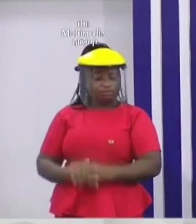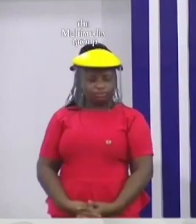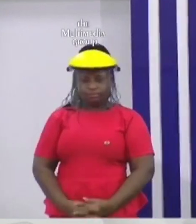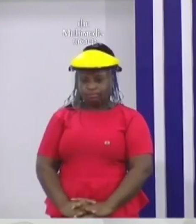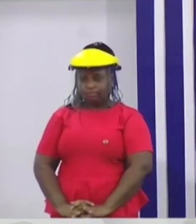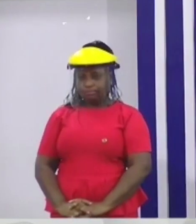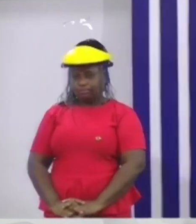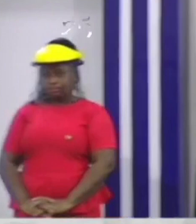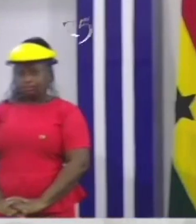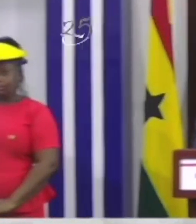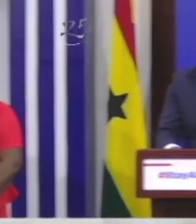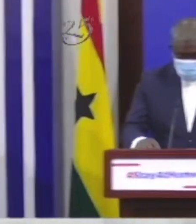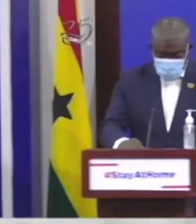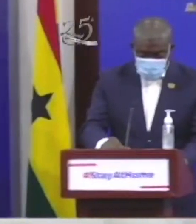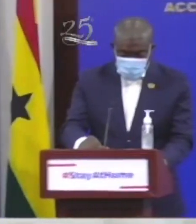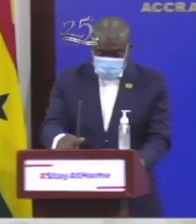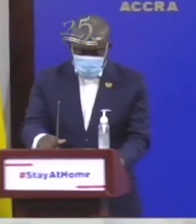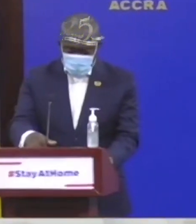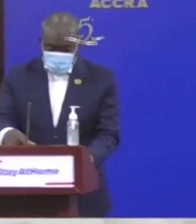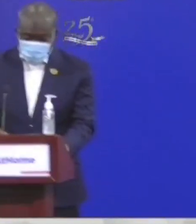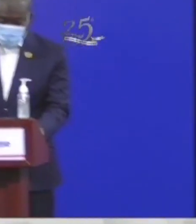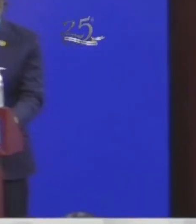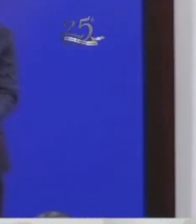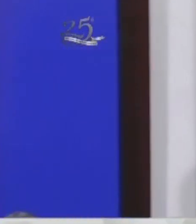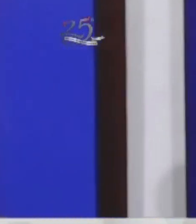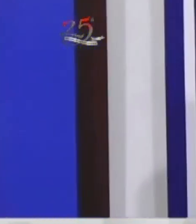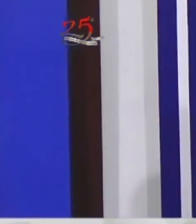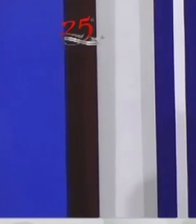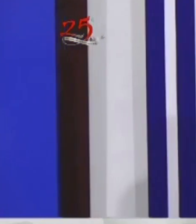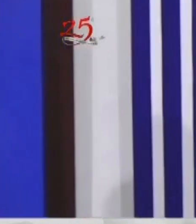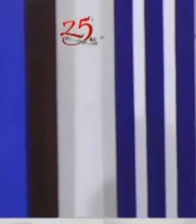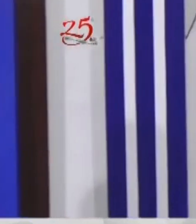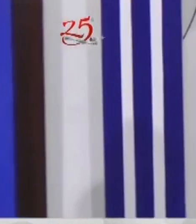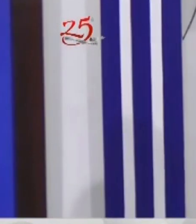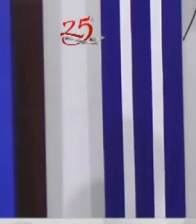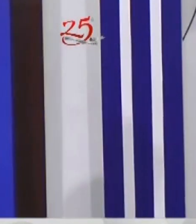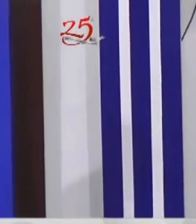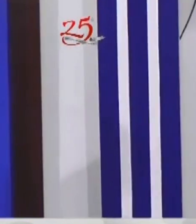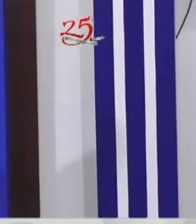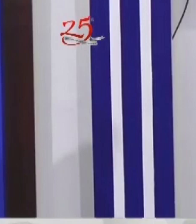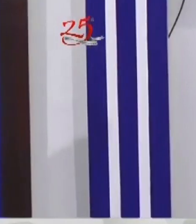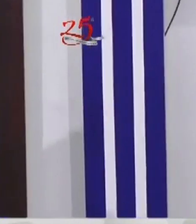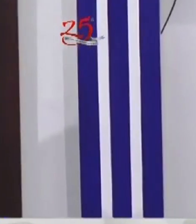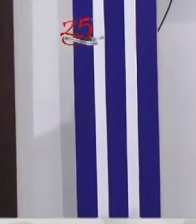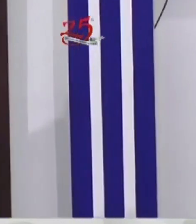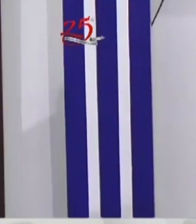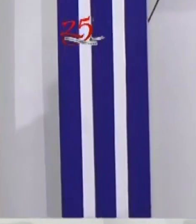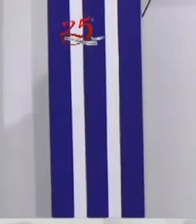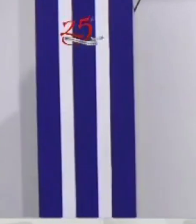name is Komla. I do my work with Joy News. A couple of questions, actually, but I'll try and make it snappy. So,